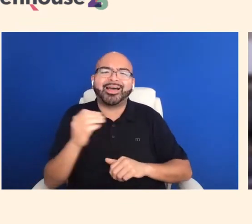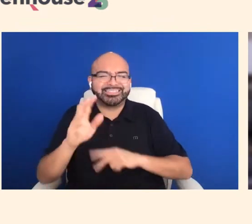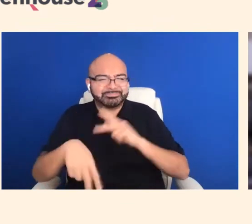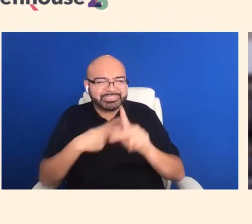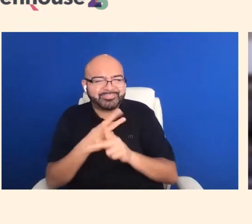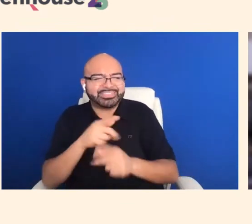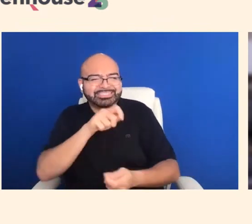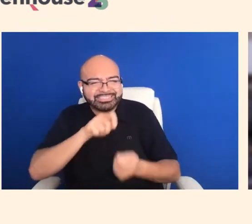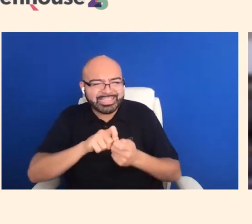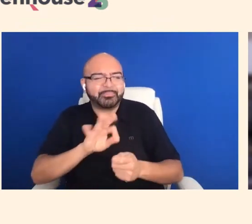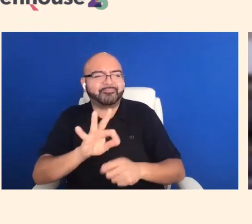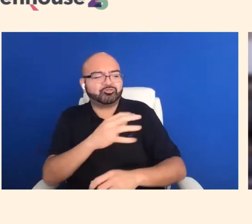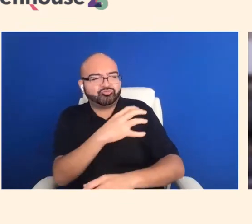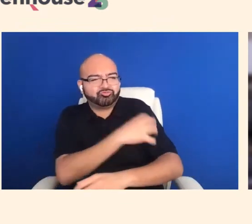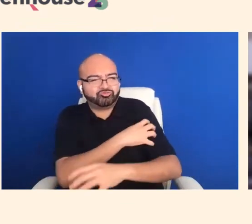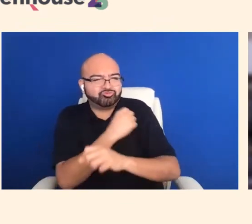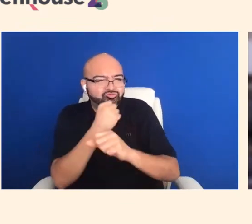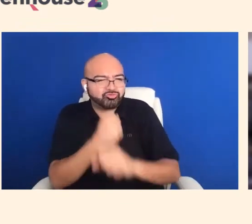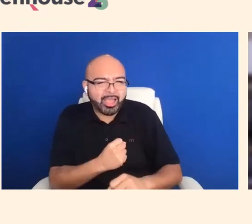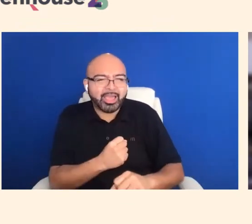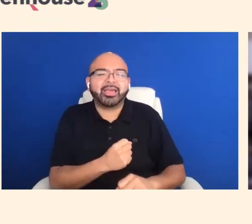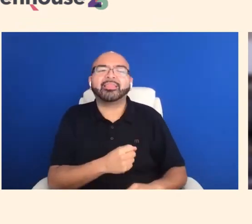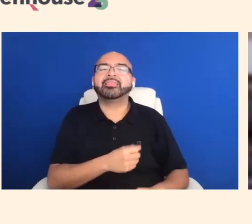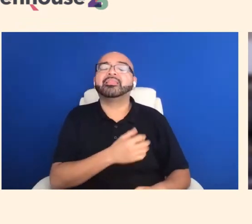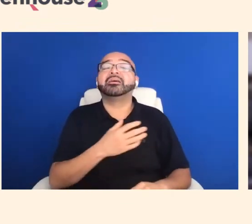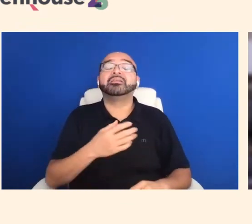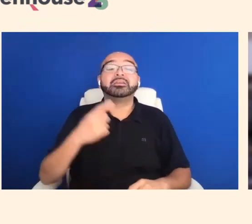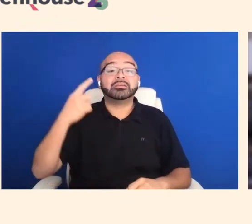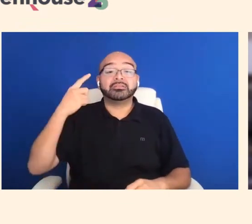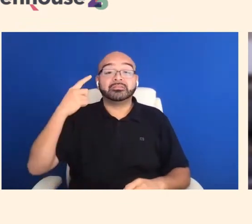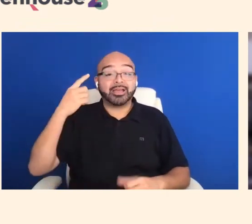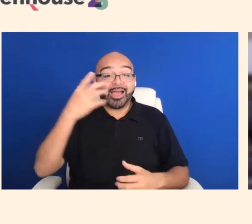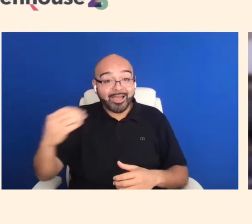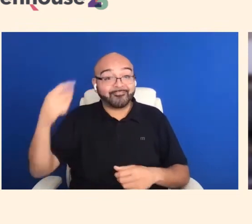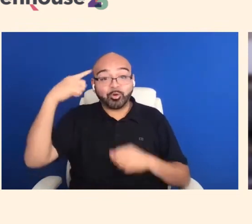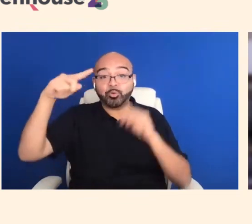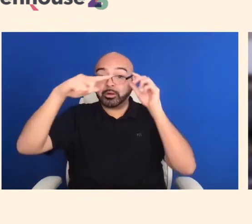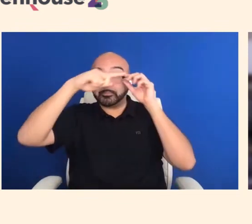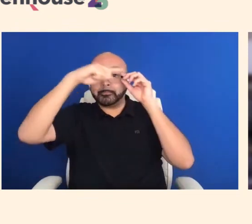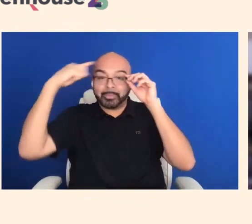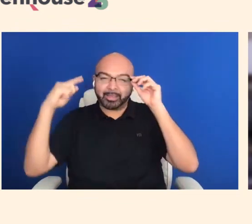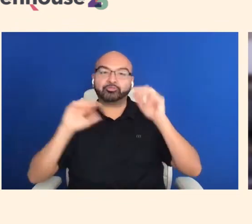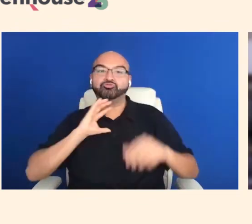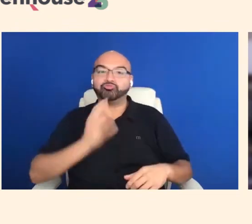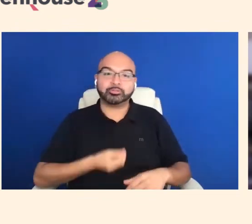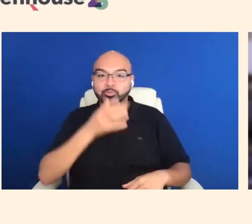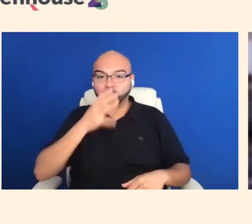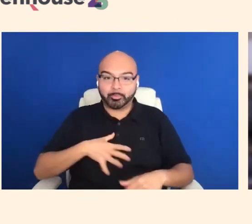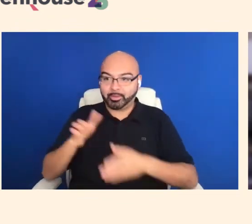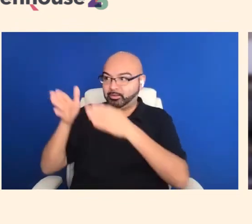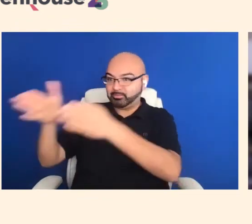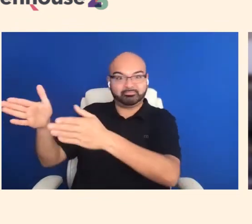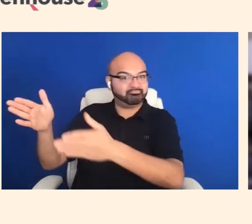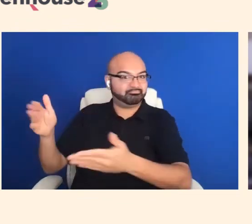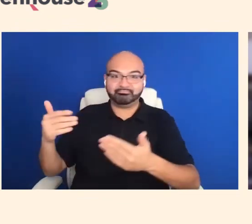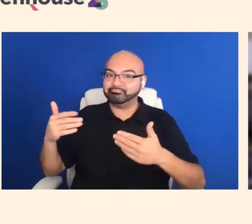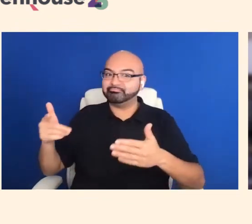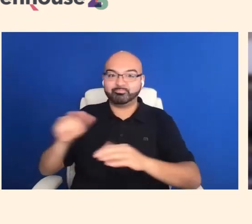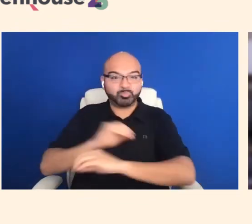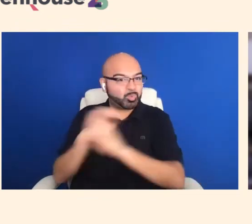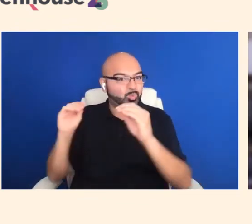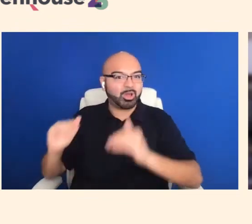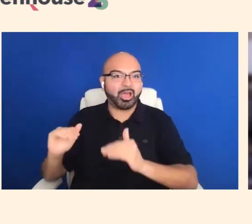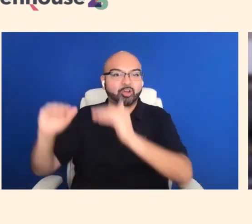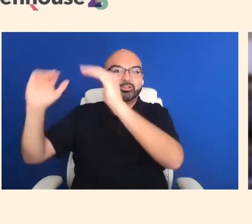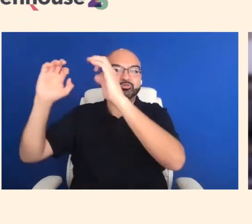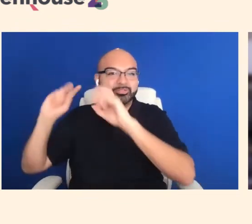When for a Black trans woman that does not have higher education,